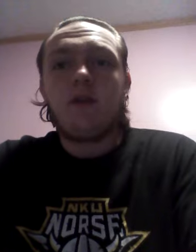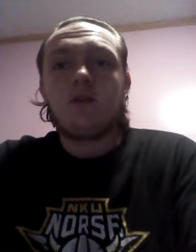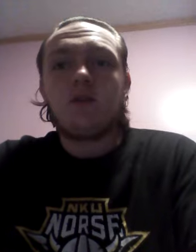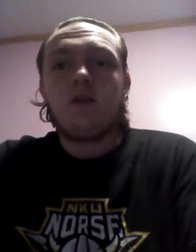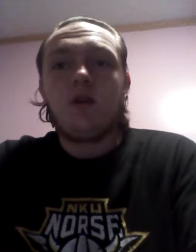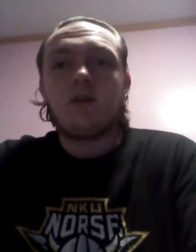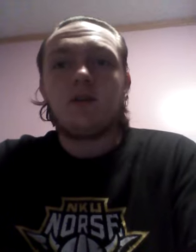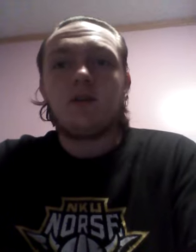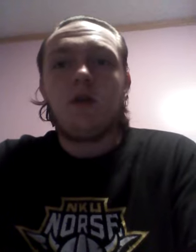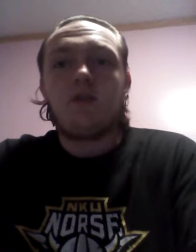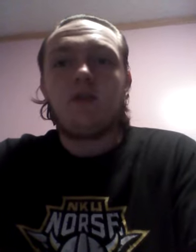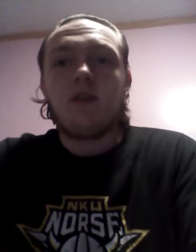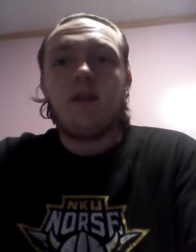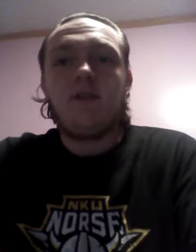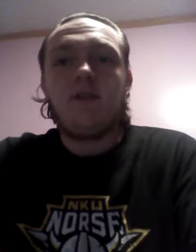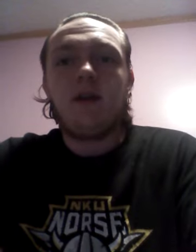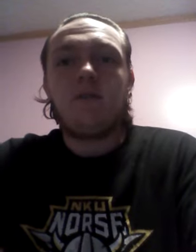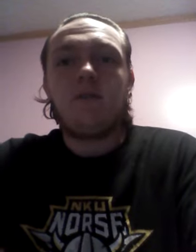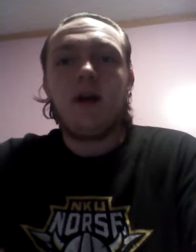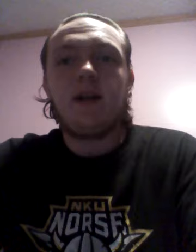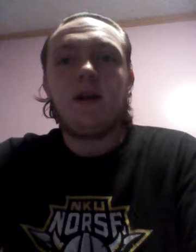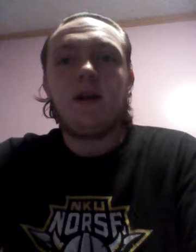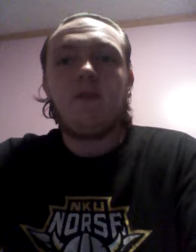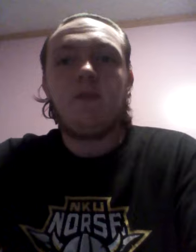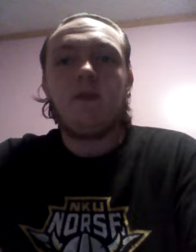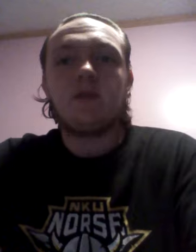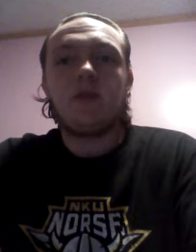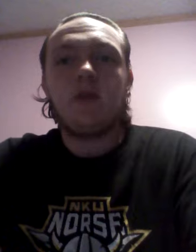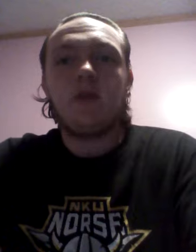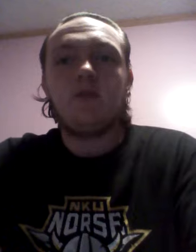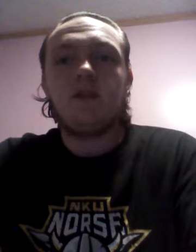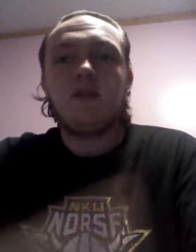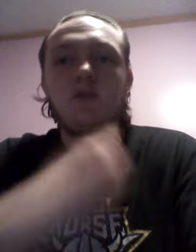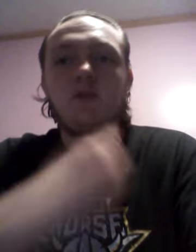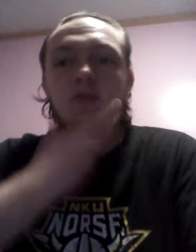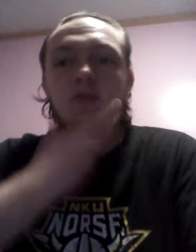western Arkansas on Thursday. They found the body of the boy's great-uncle, 66-year-old